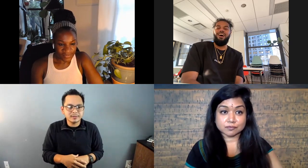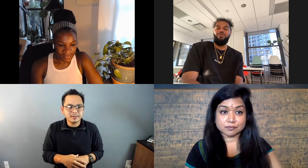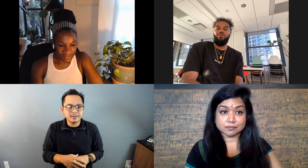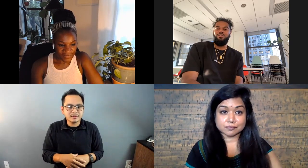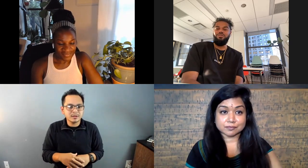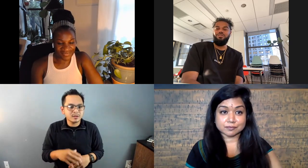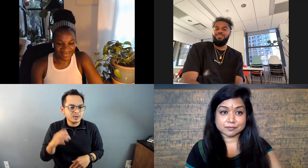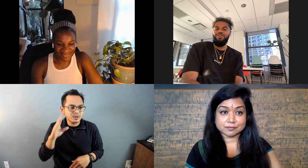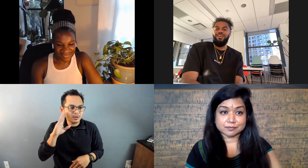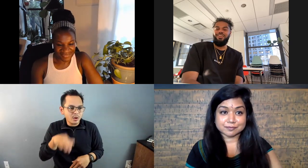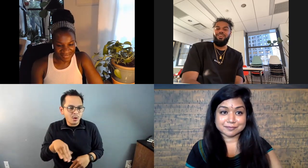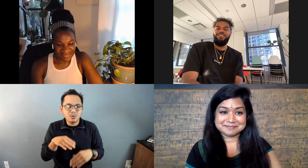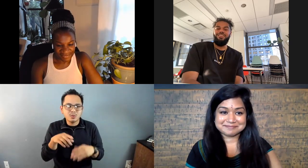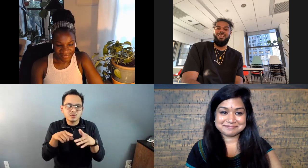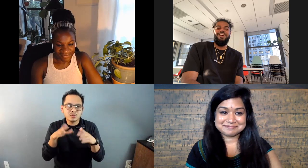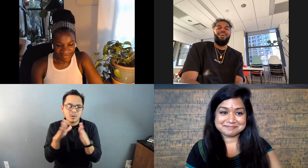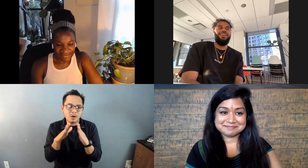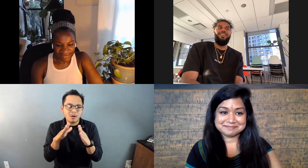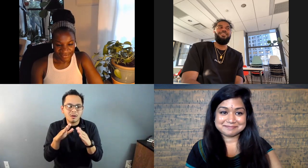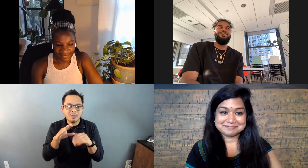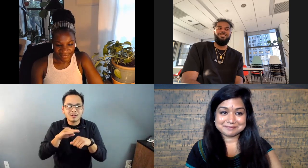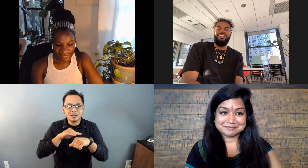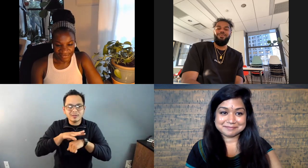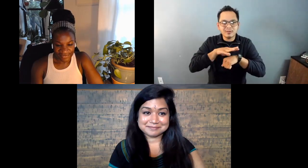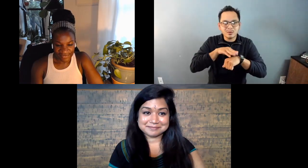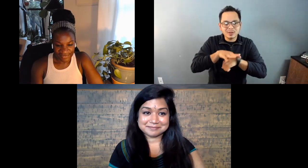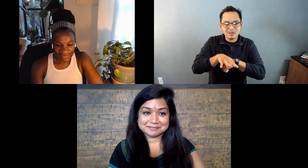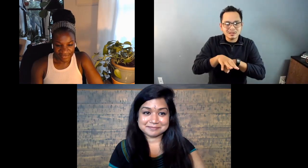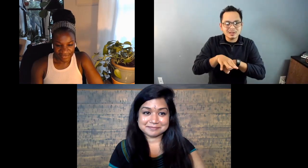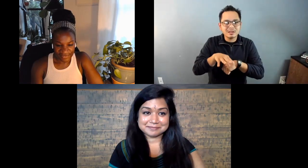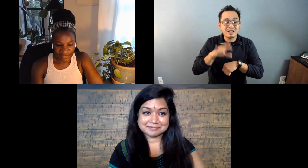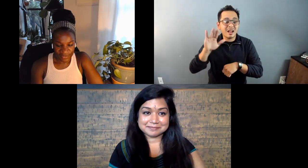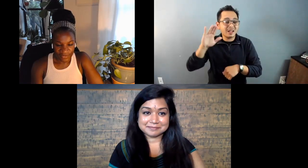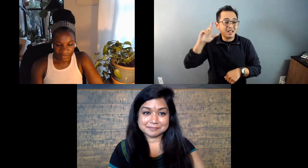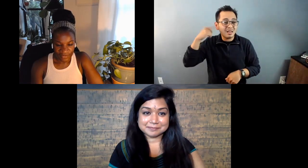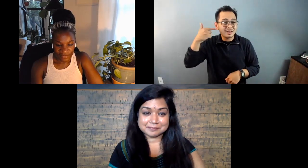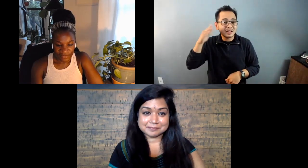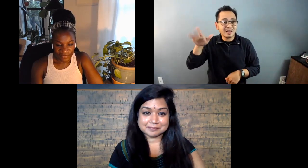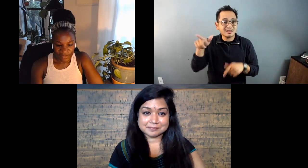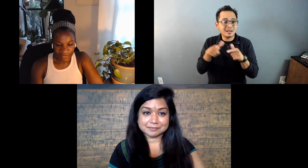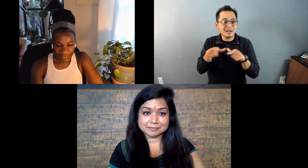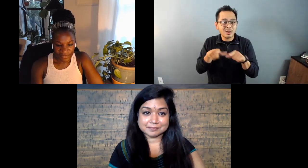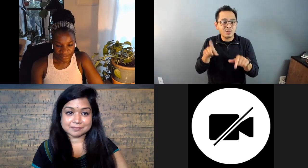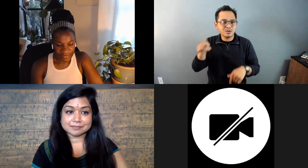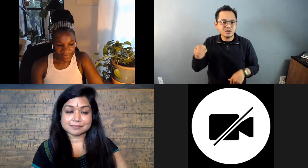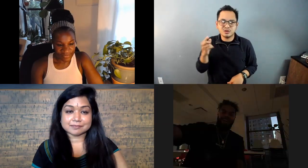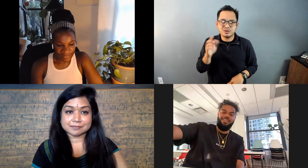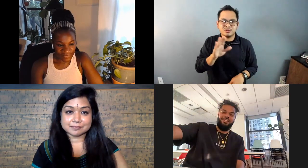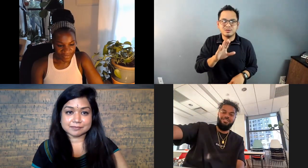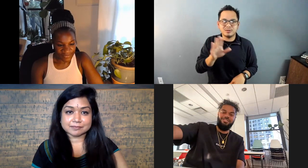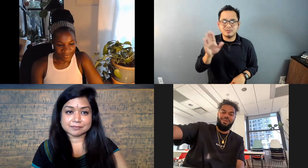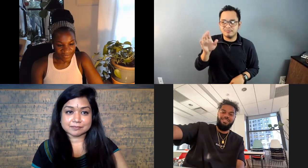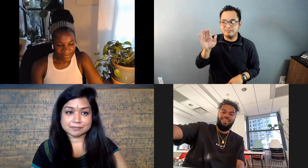so, I know that term is divisive or that it's such a new phrase and it's like divisive, but like it makes me think of that,